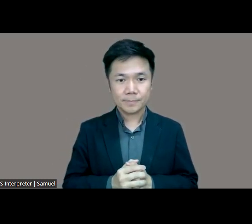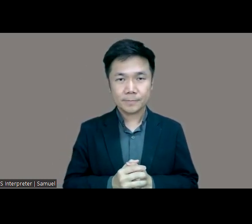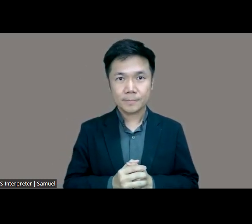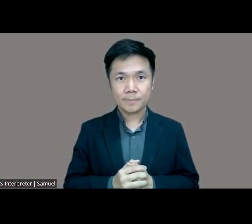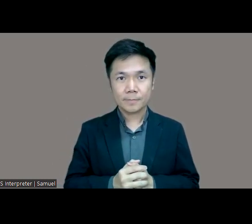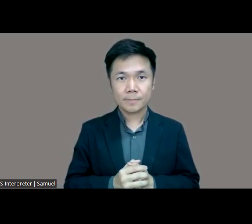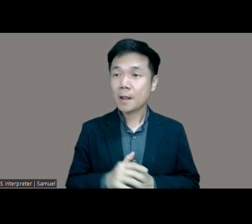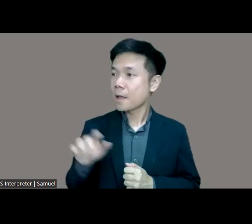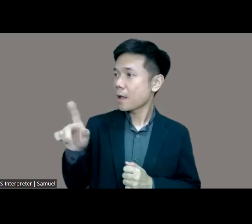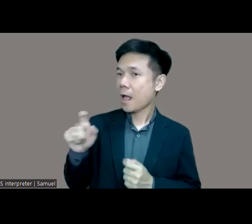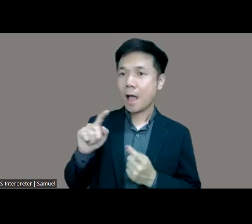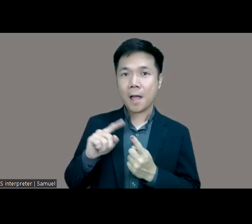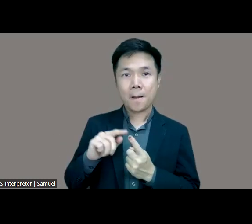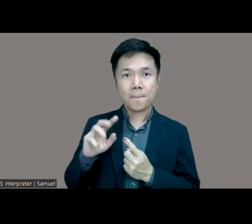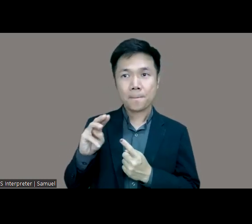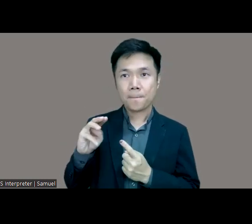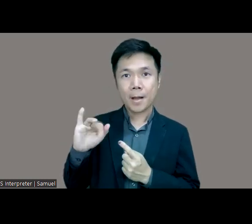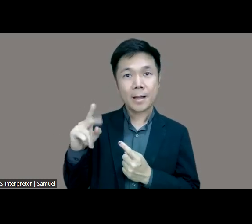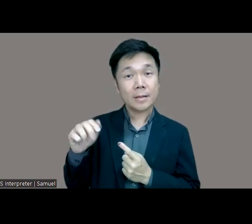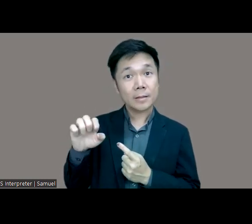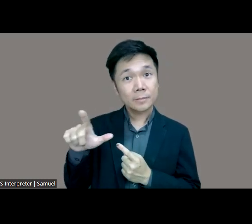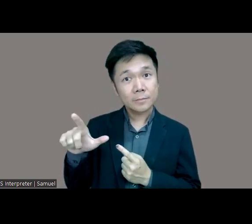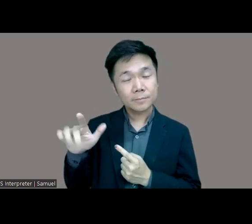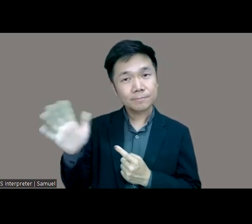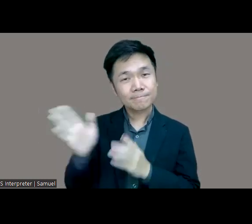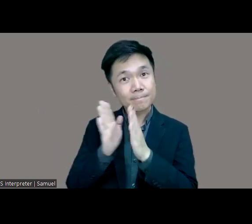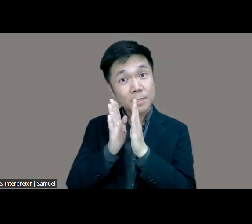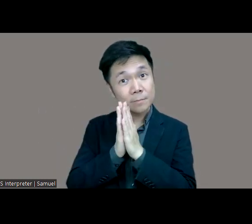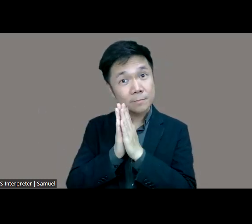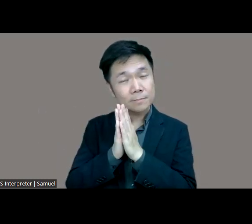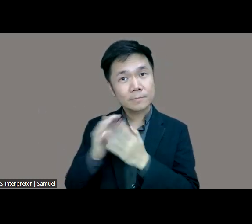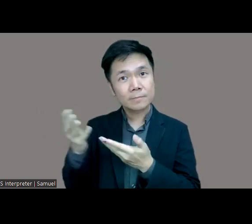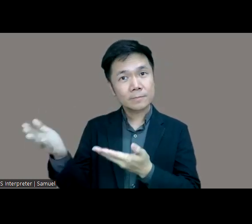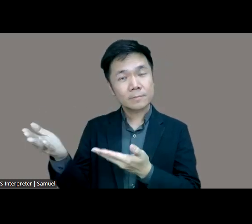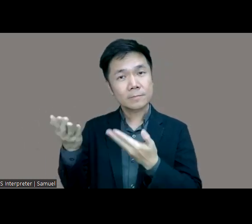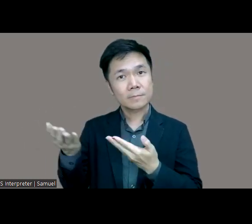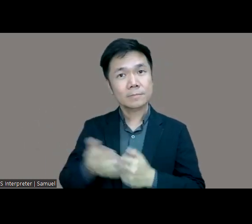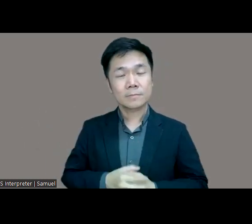Michael Dotto, I will allow you now to